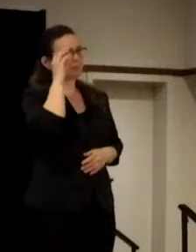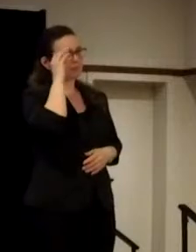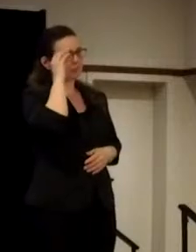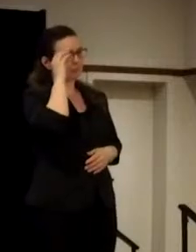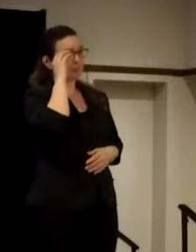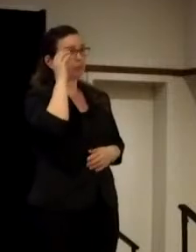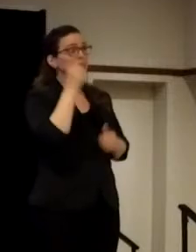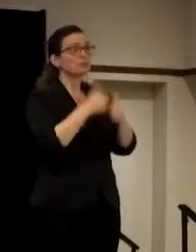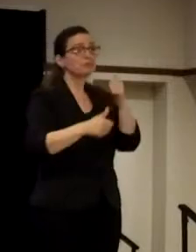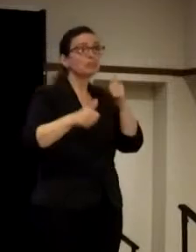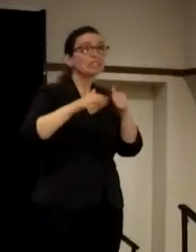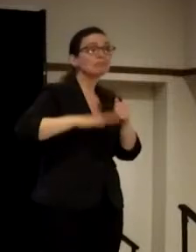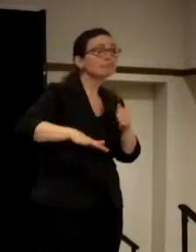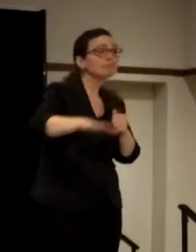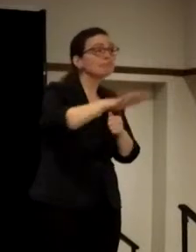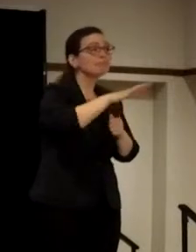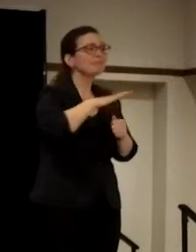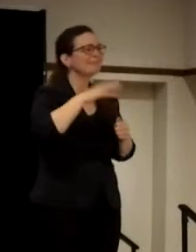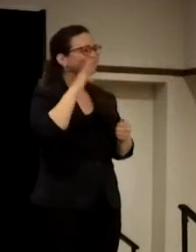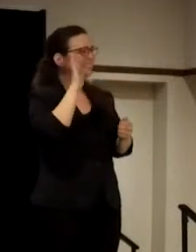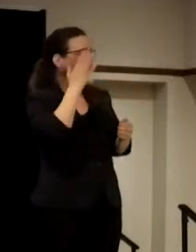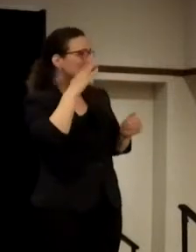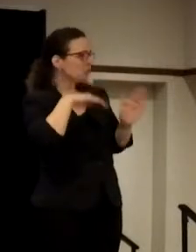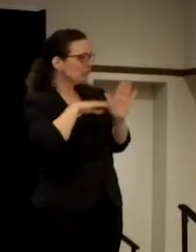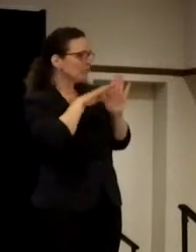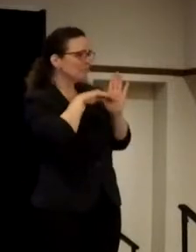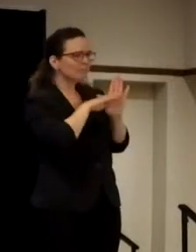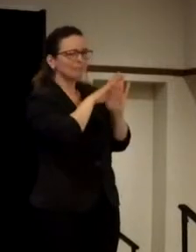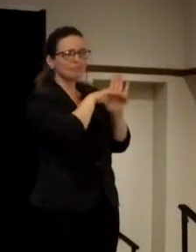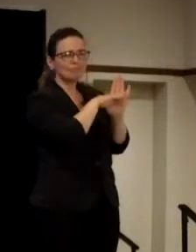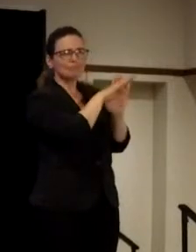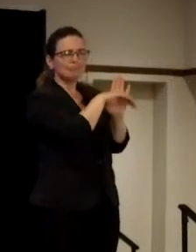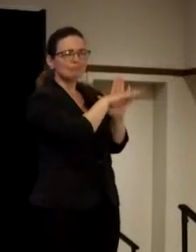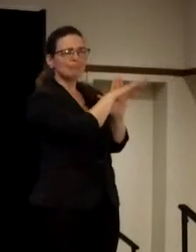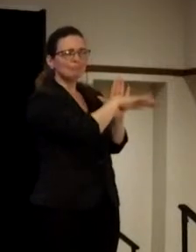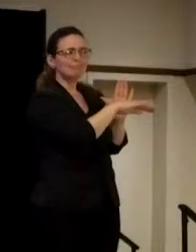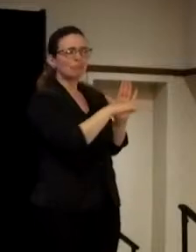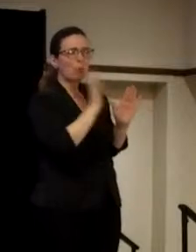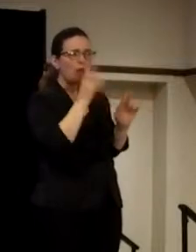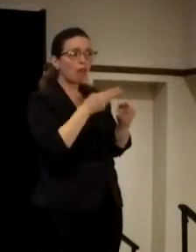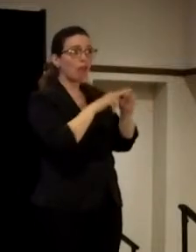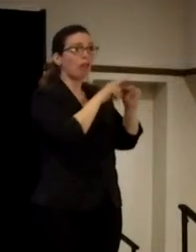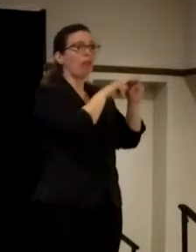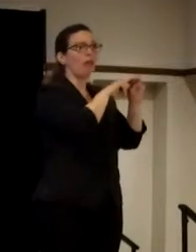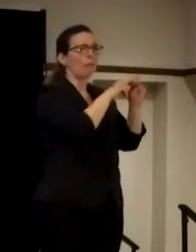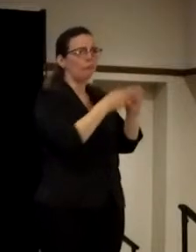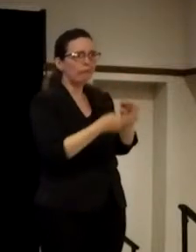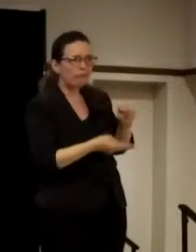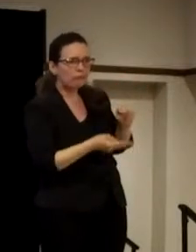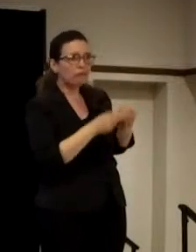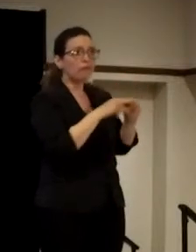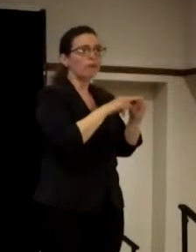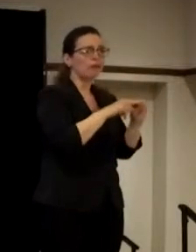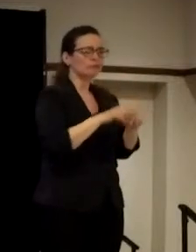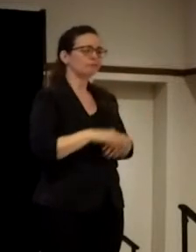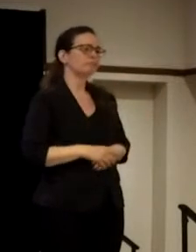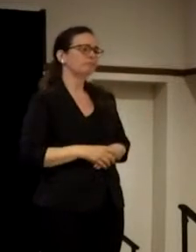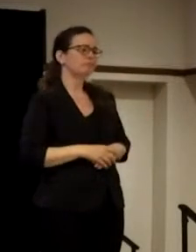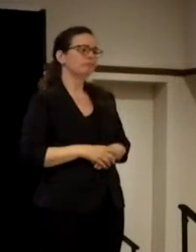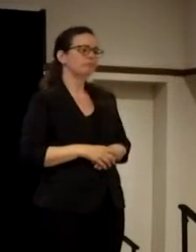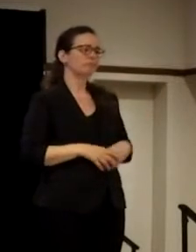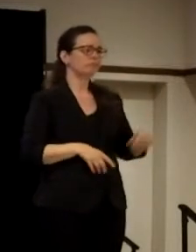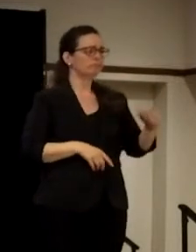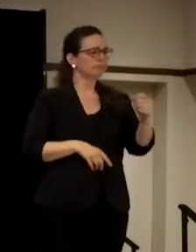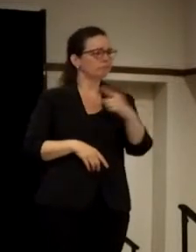range. We think that will be a short period of time in this range, not an extended period of time. And when eligibility opens tomorrow